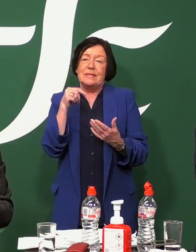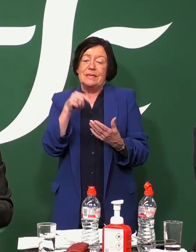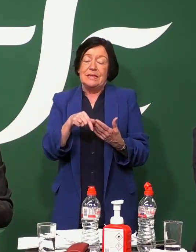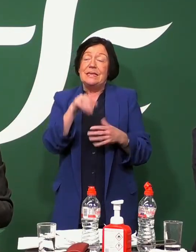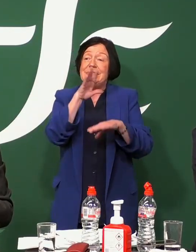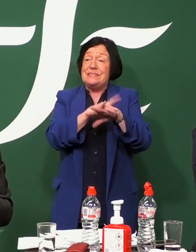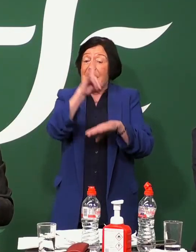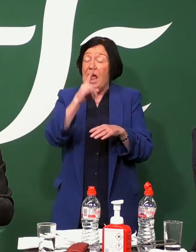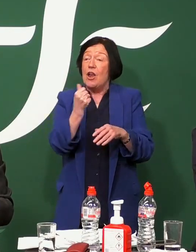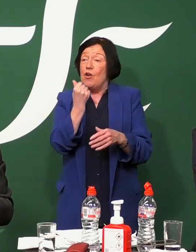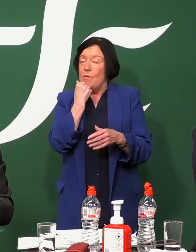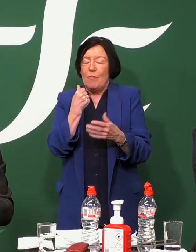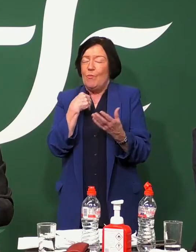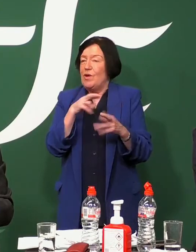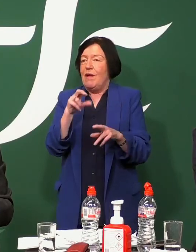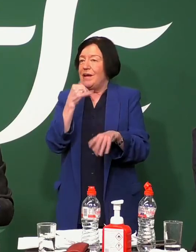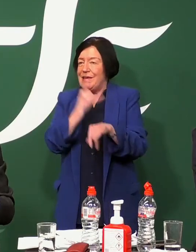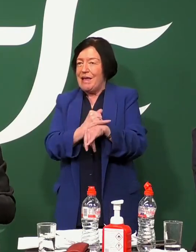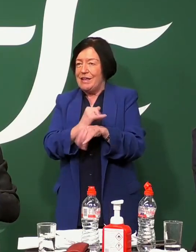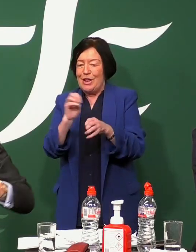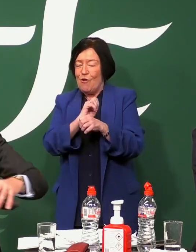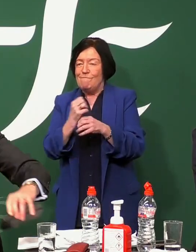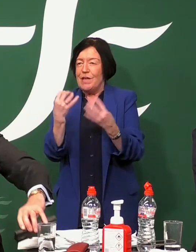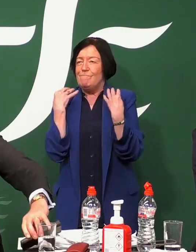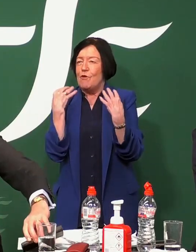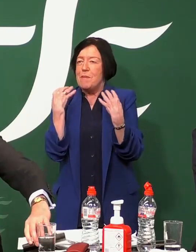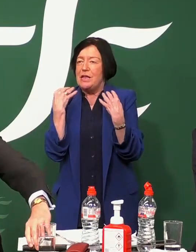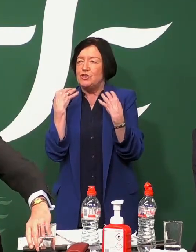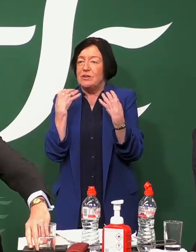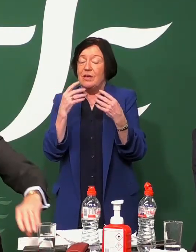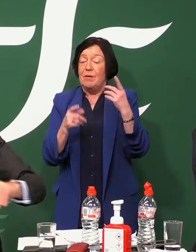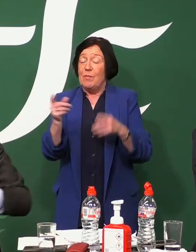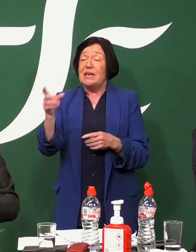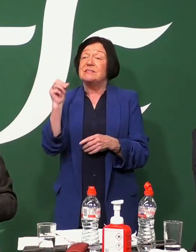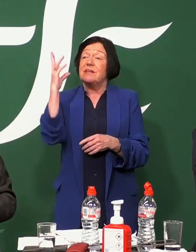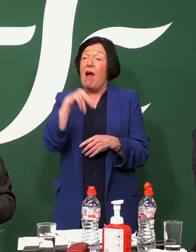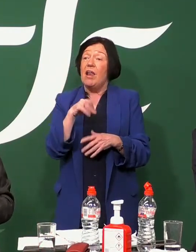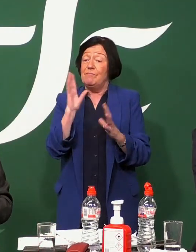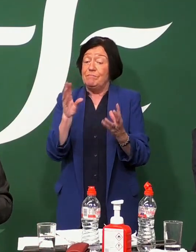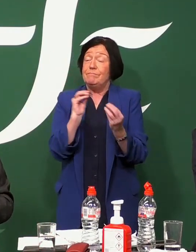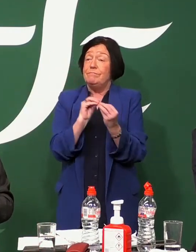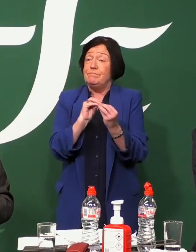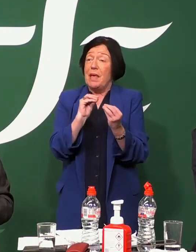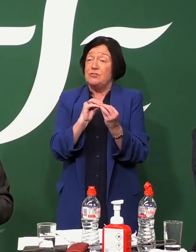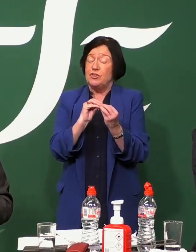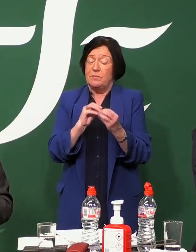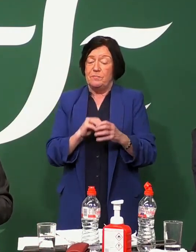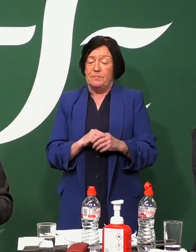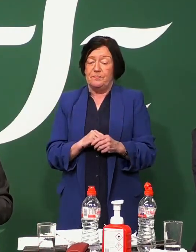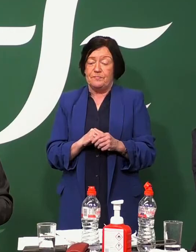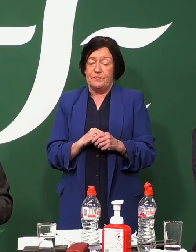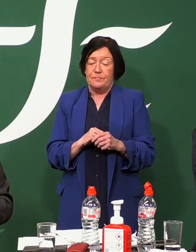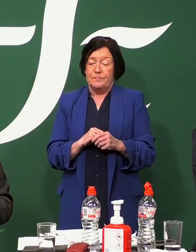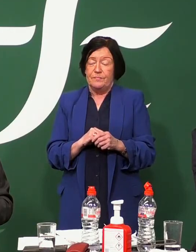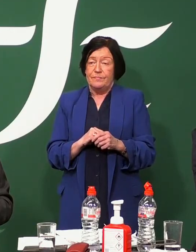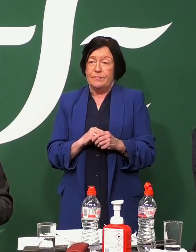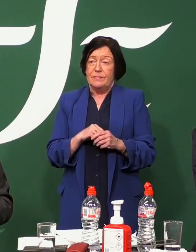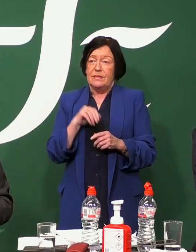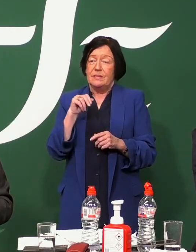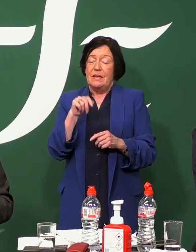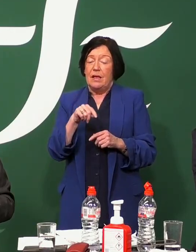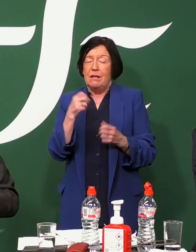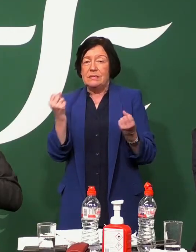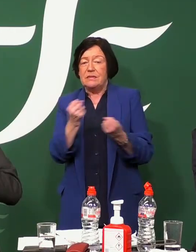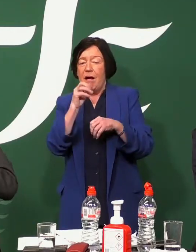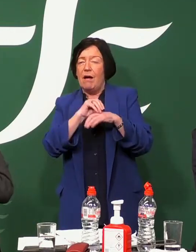fatality piece is we're not quite there yet. However, as Colm has alluded to, I think the signals